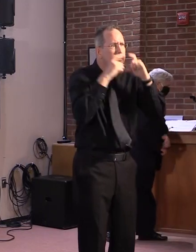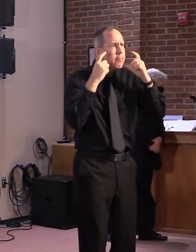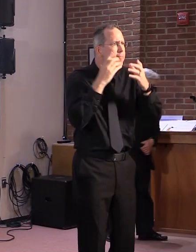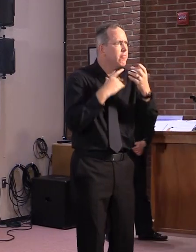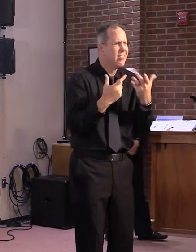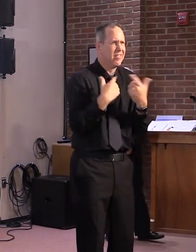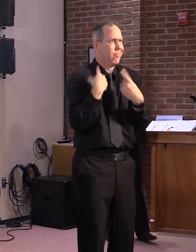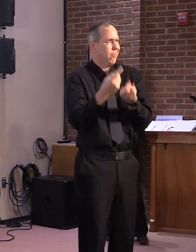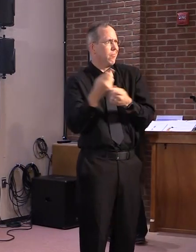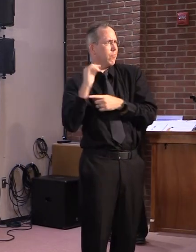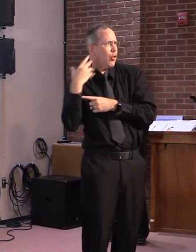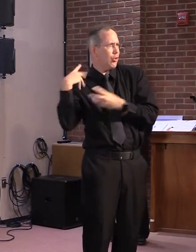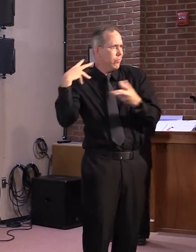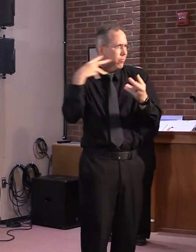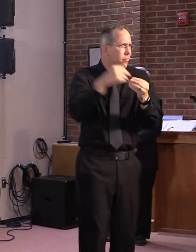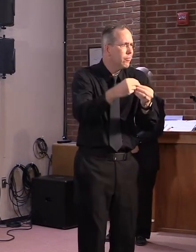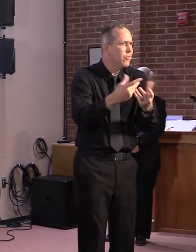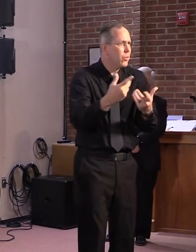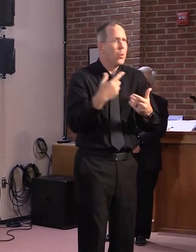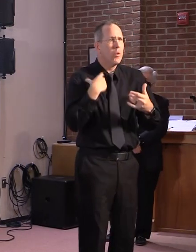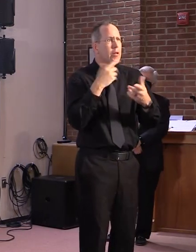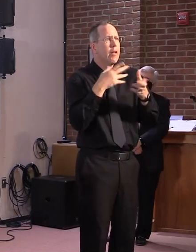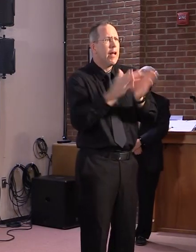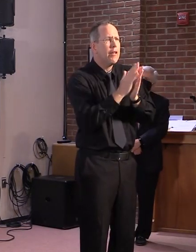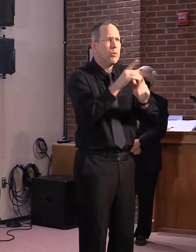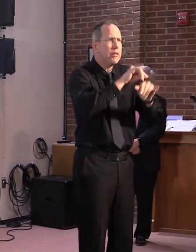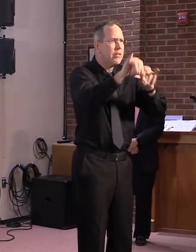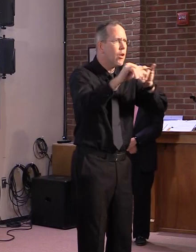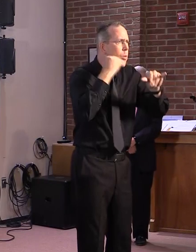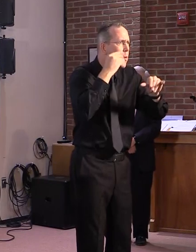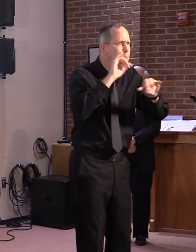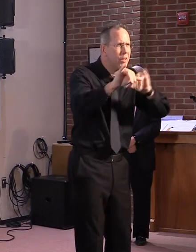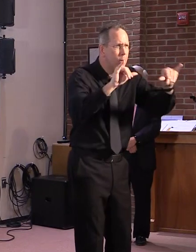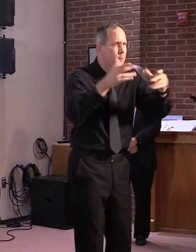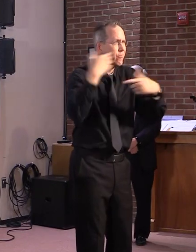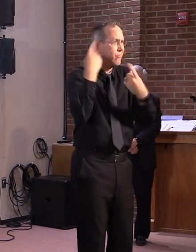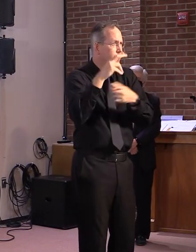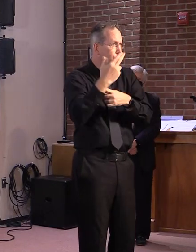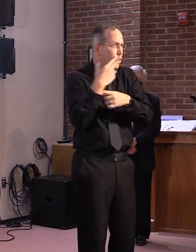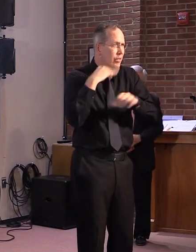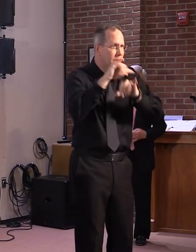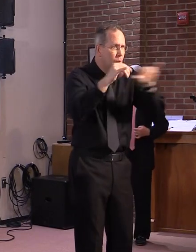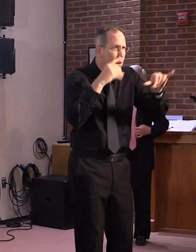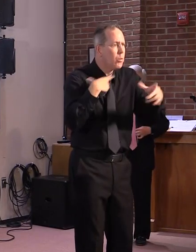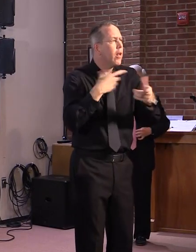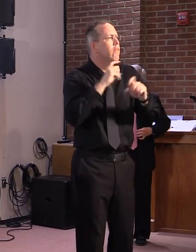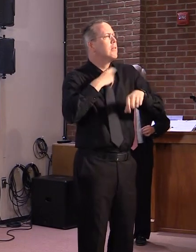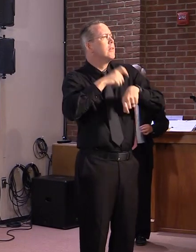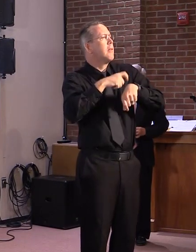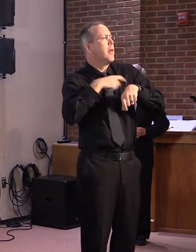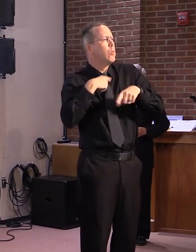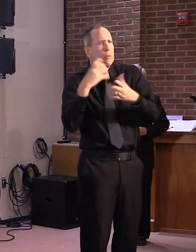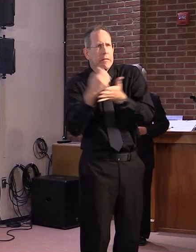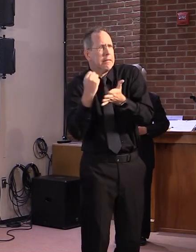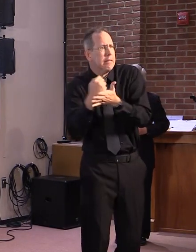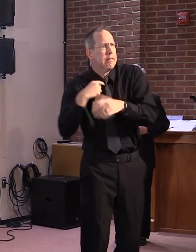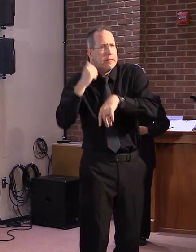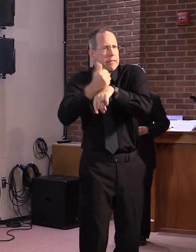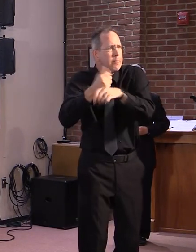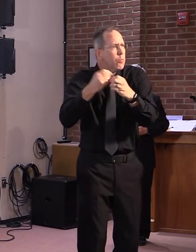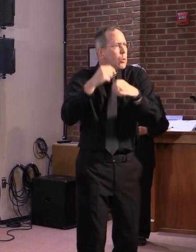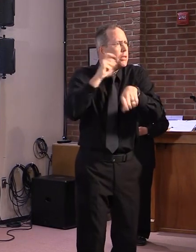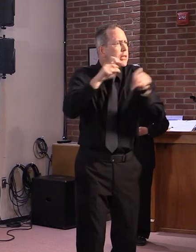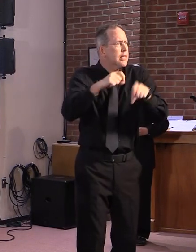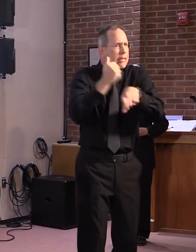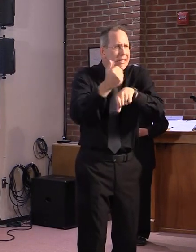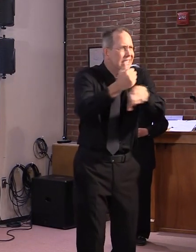to learn, growing our testing and tracing program and supply chains, build our PPE and ventilator stock, and put health and